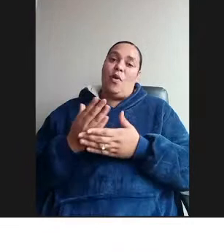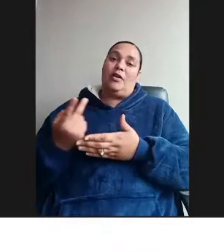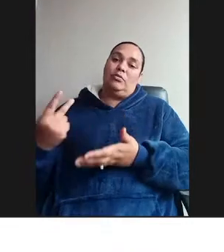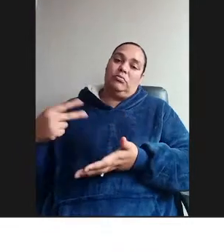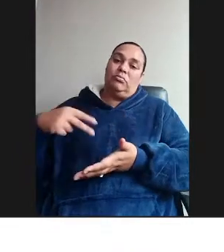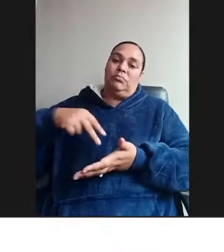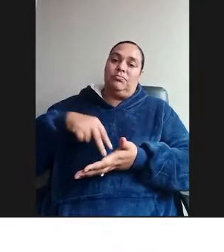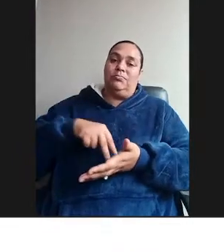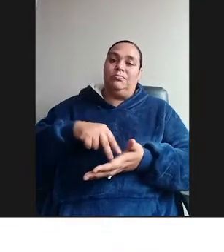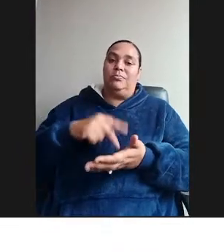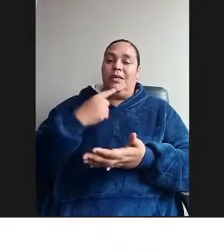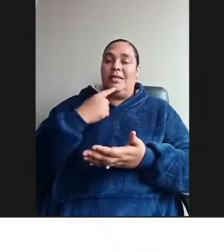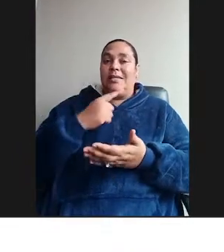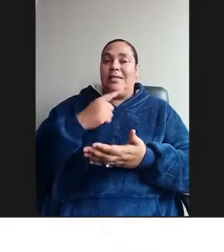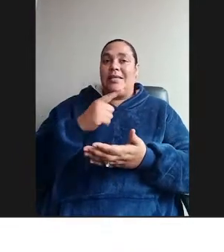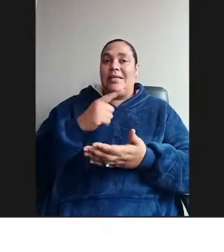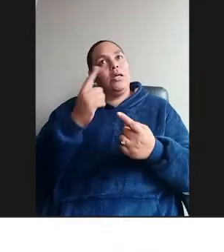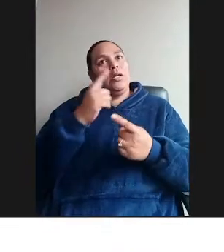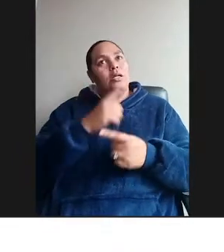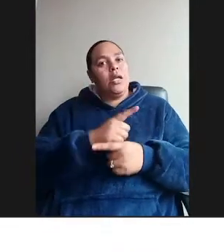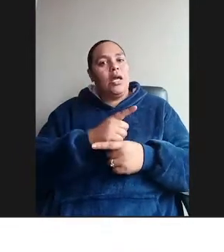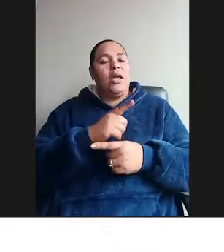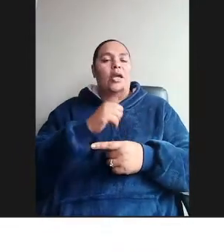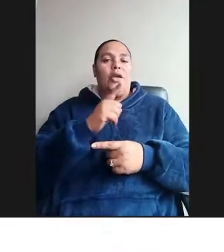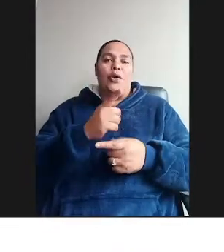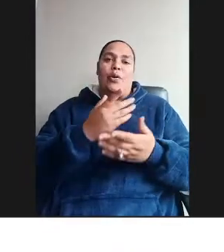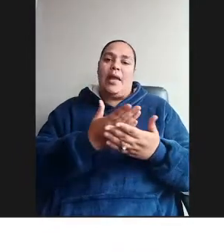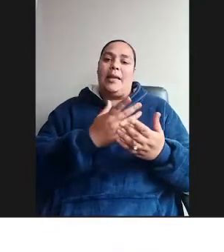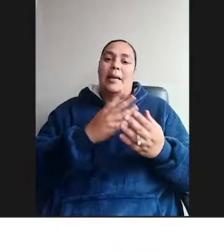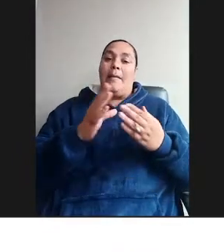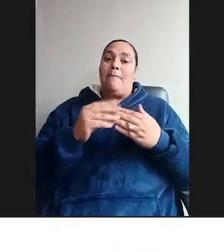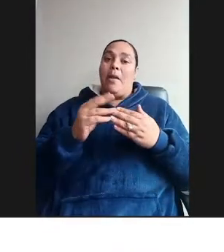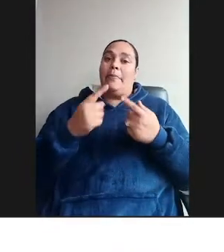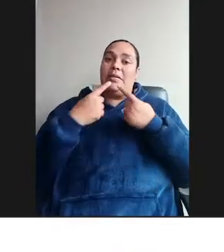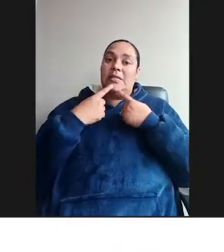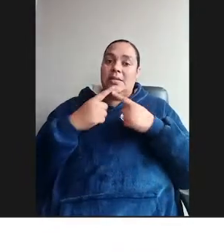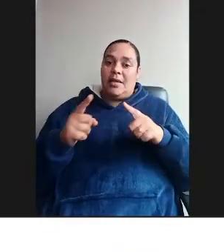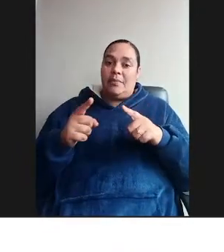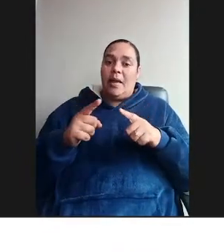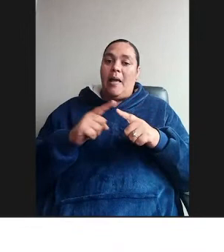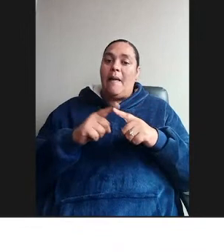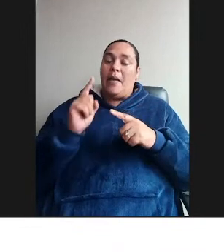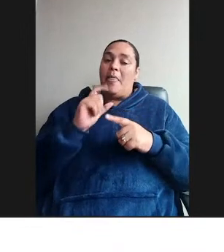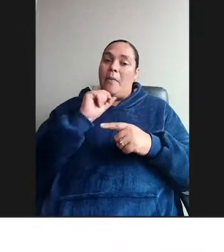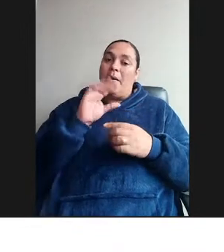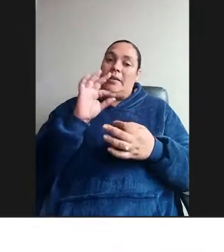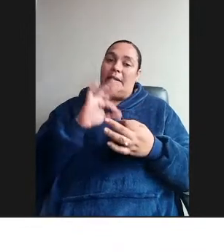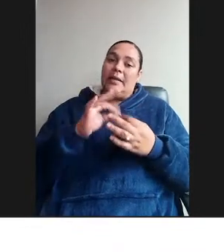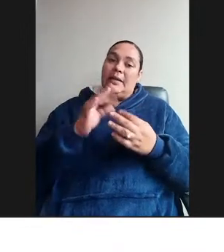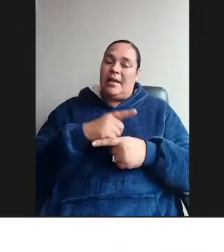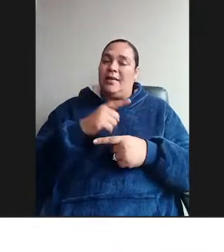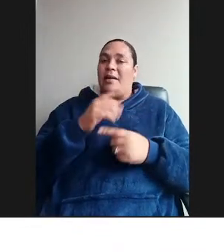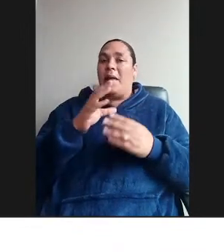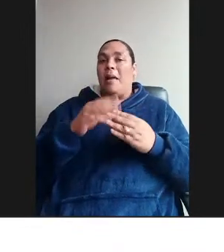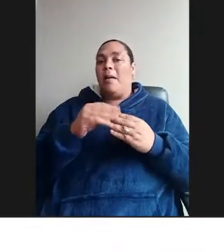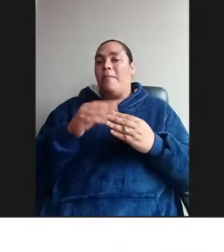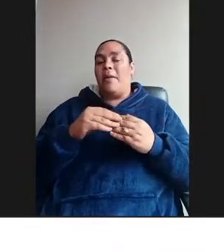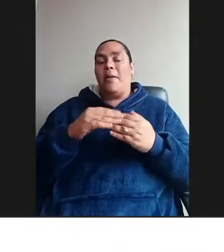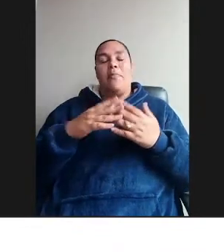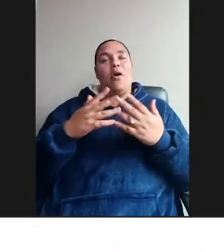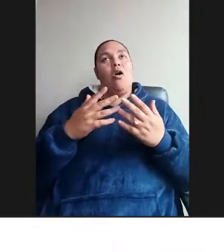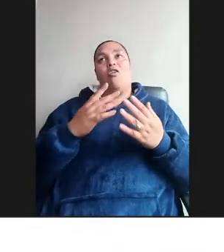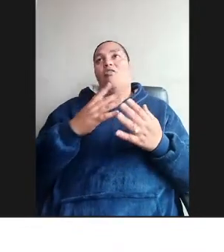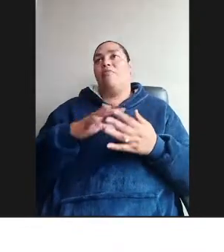date, it can be in the member statement, at a particular date, a member of a particular or a member of